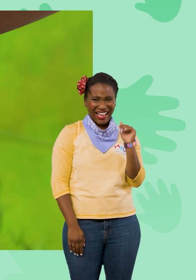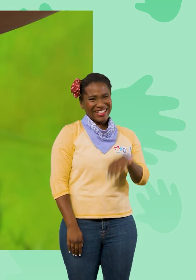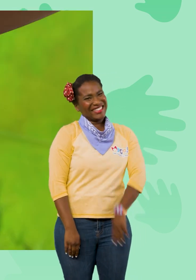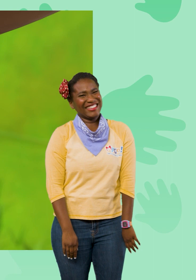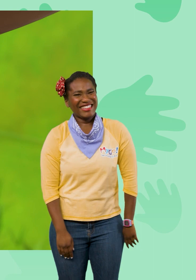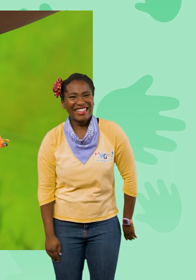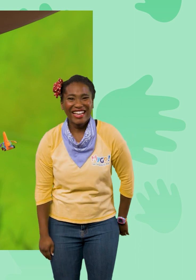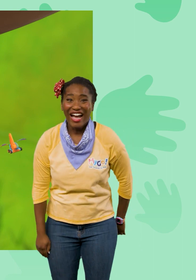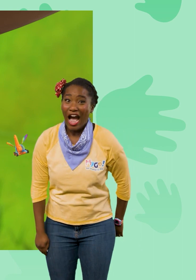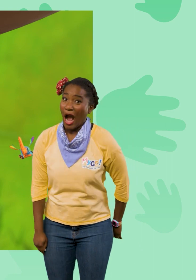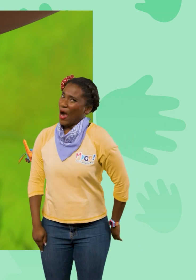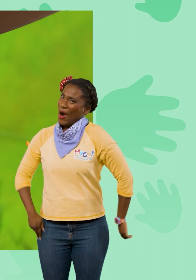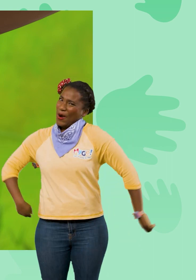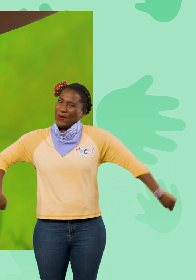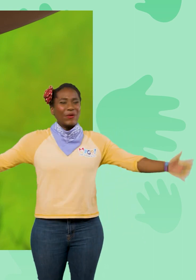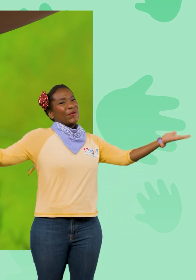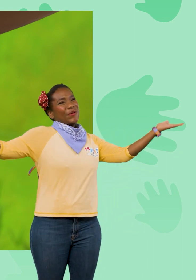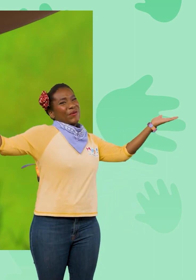Bye!